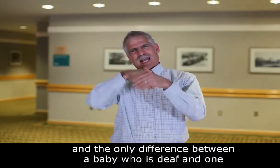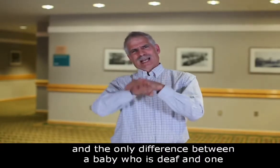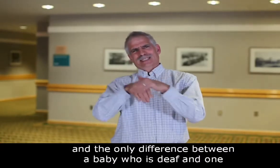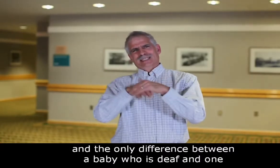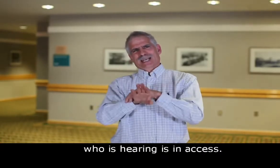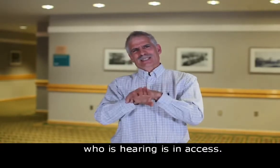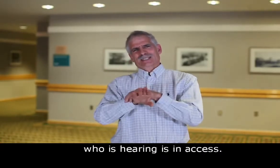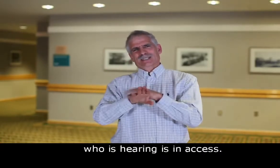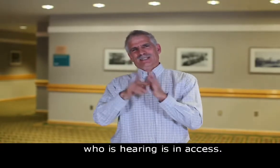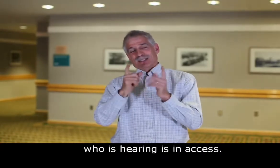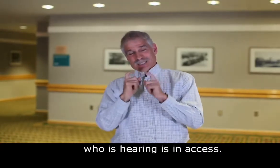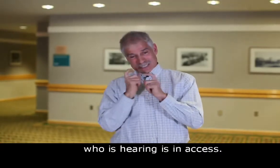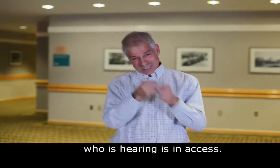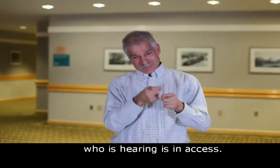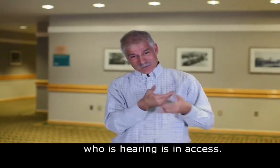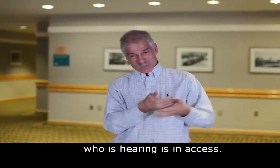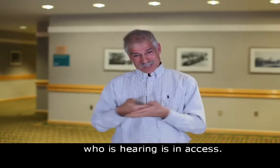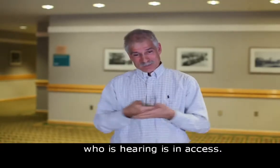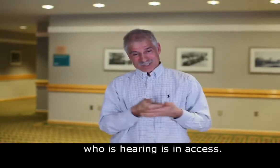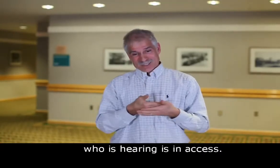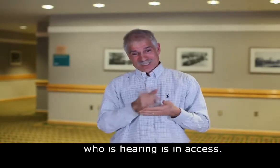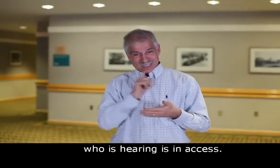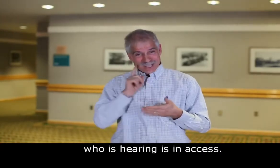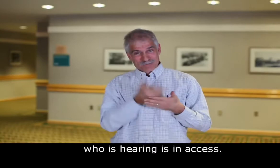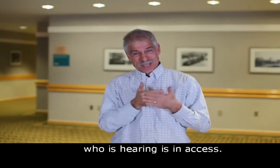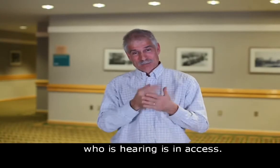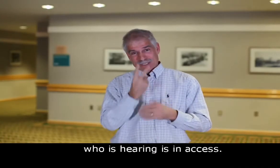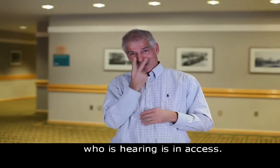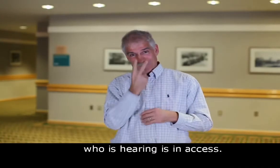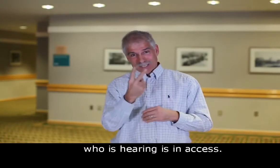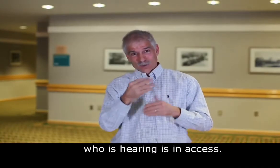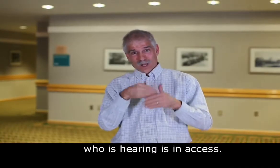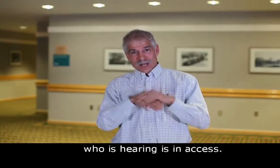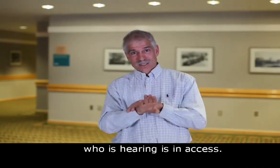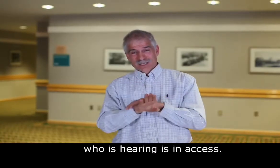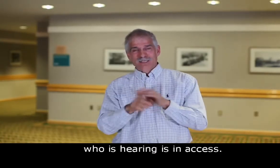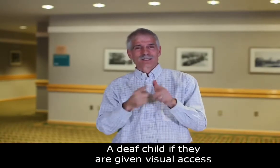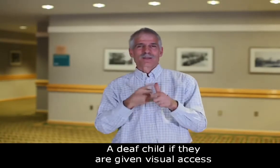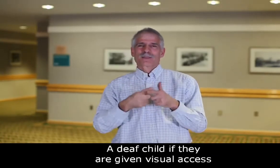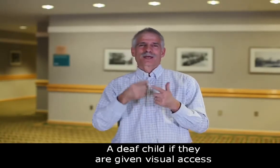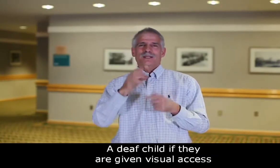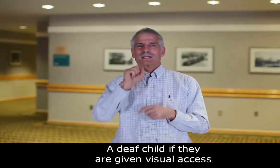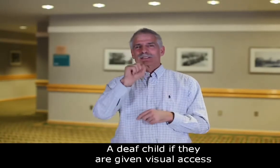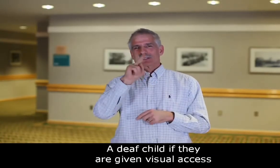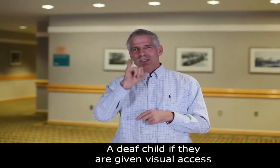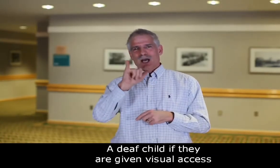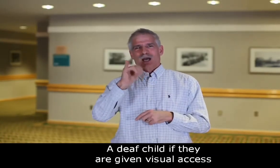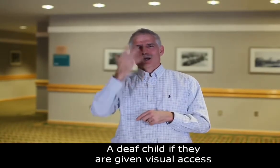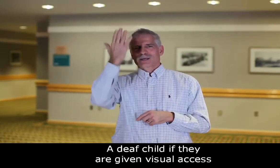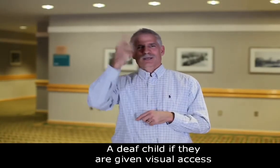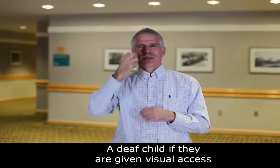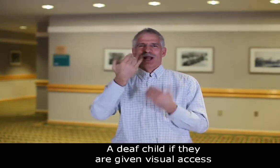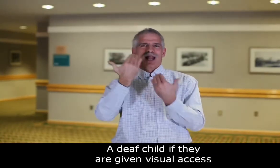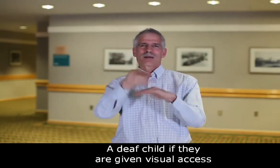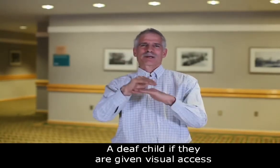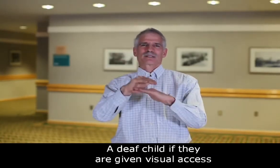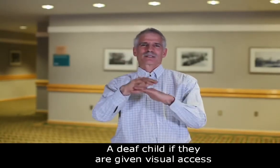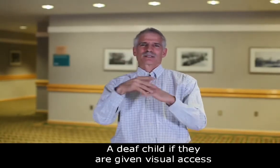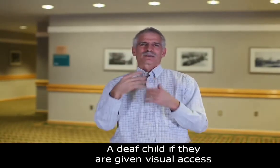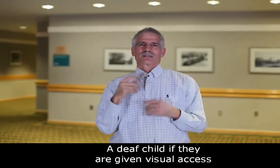and one who's hearing is in access. A deaf child, if they're given visual